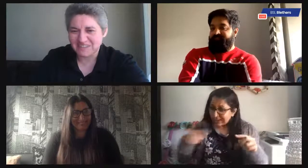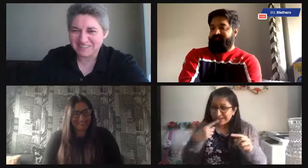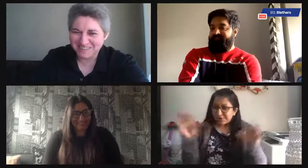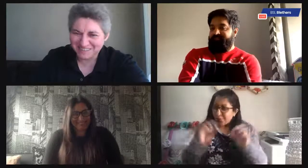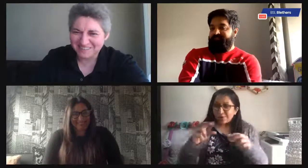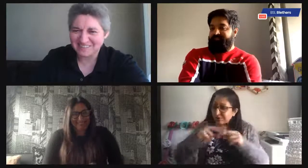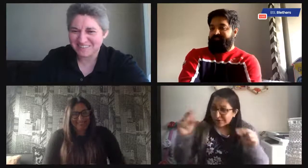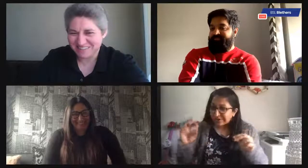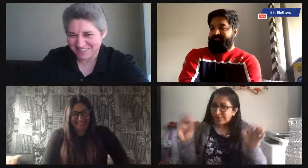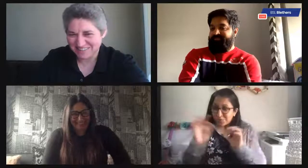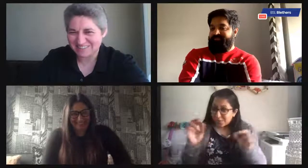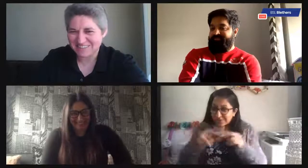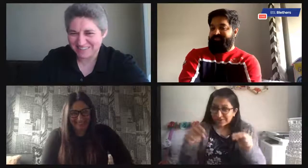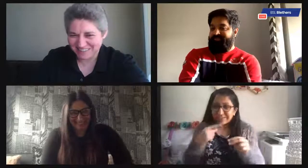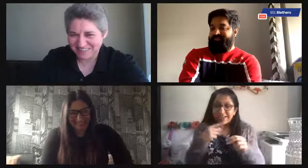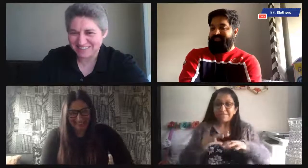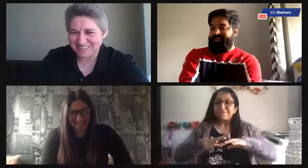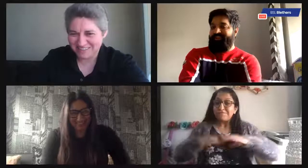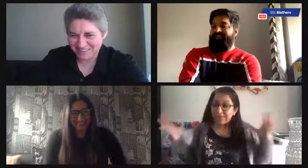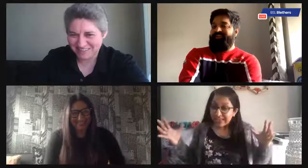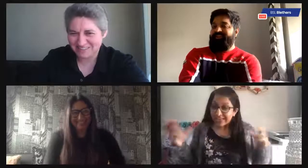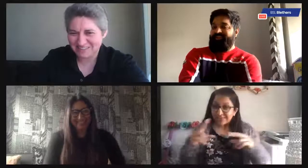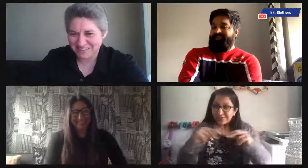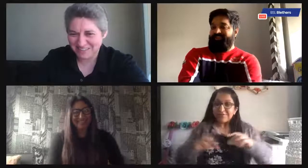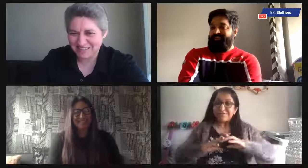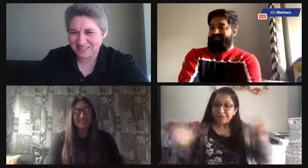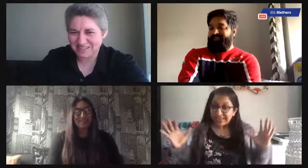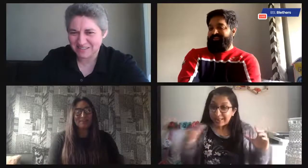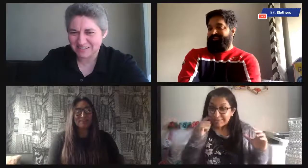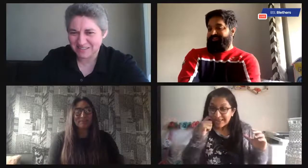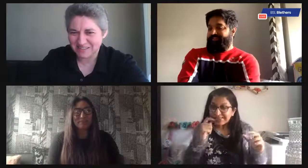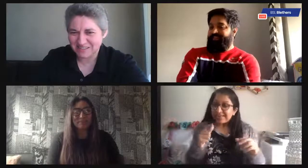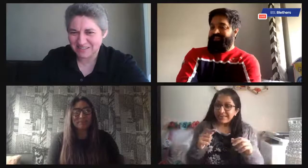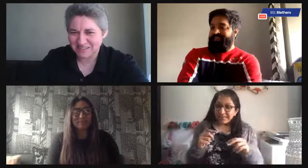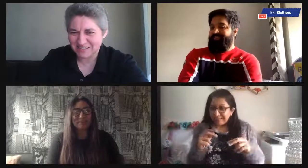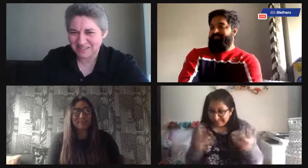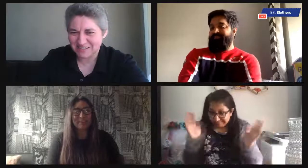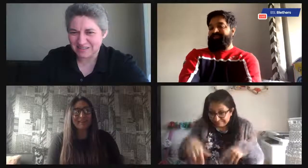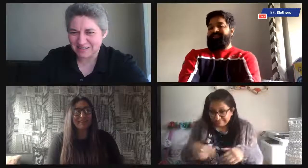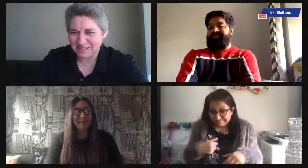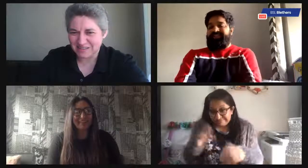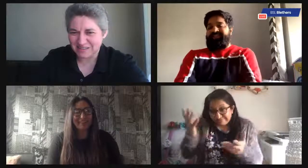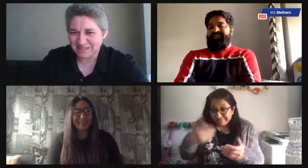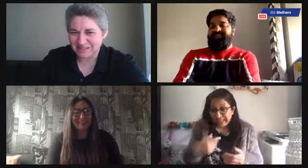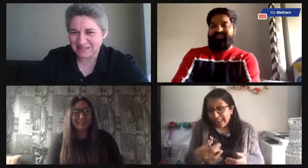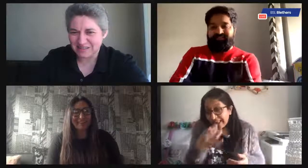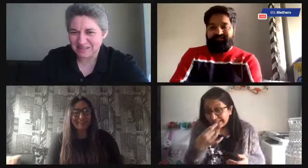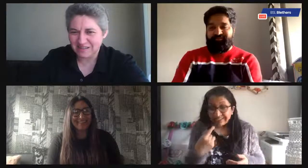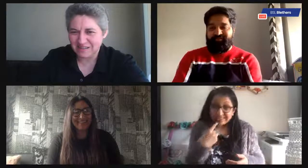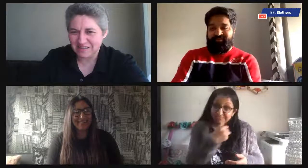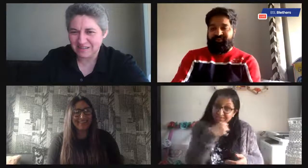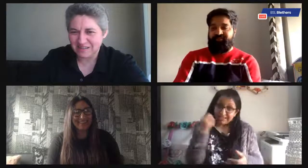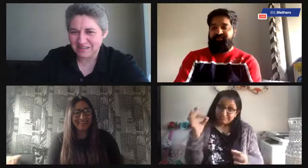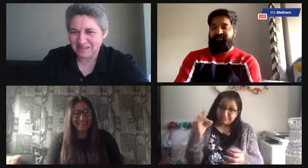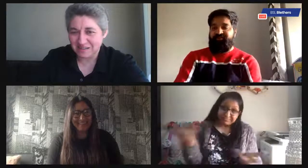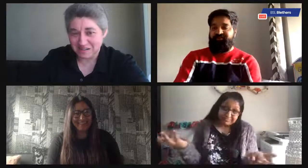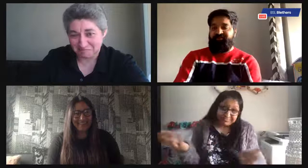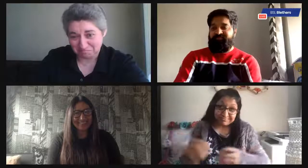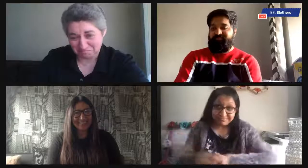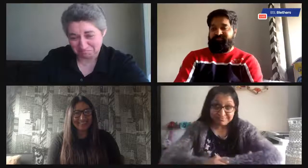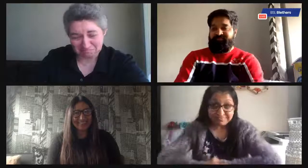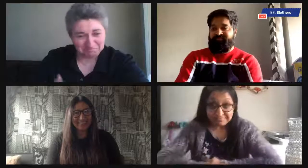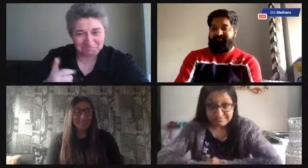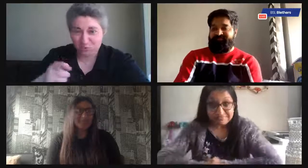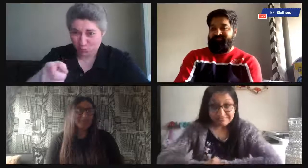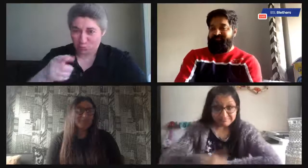because, you can see that there's no sausage, there's no pig in it, there's no meat. So for me, it's just